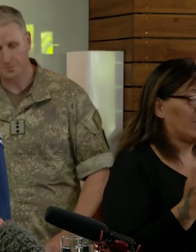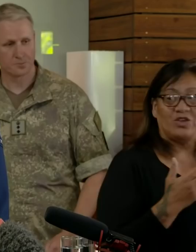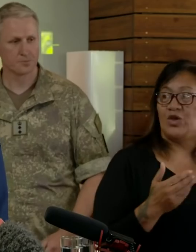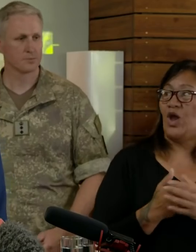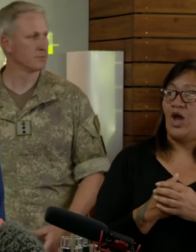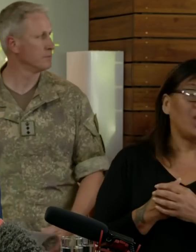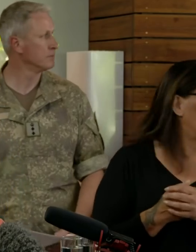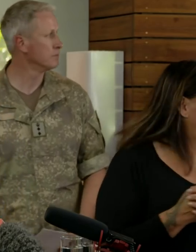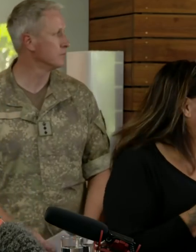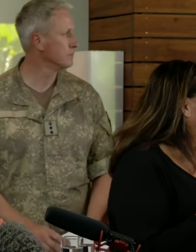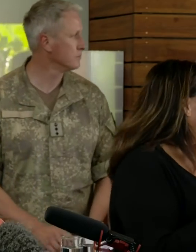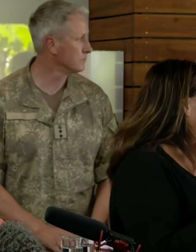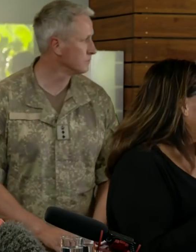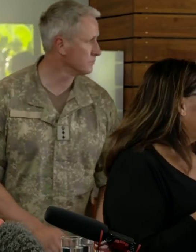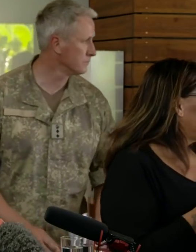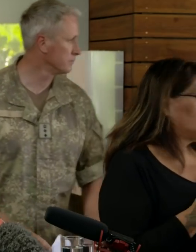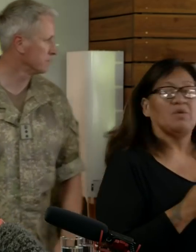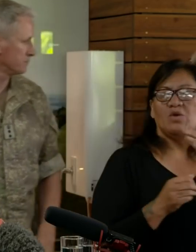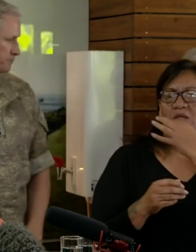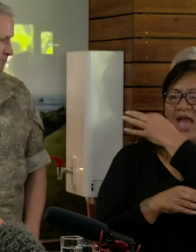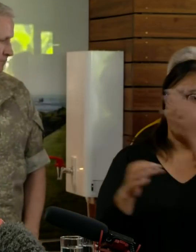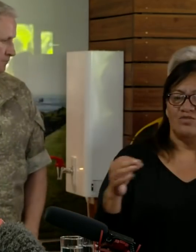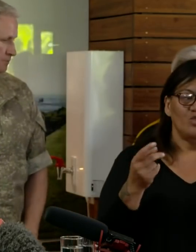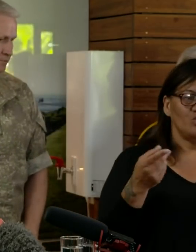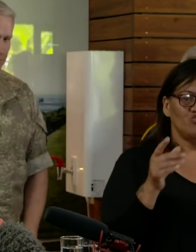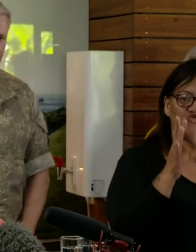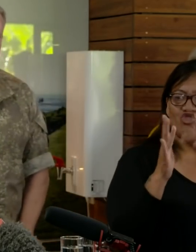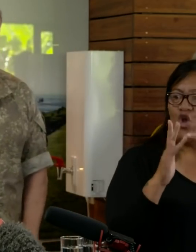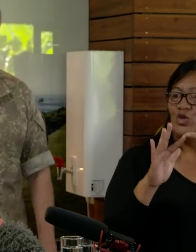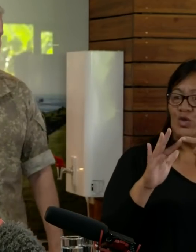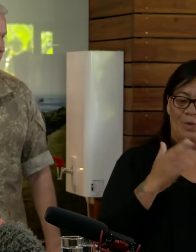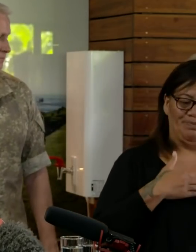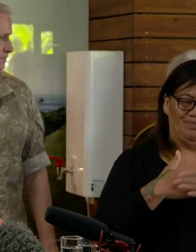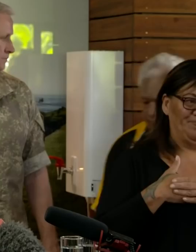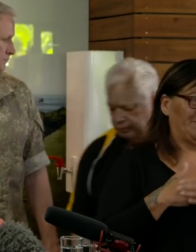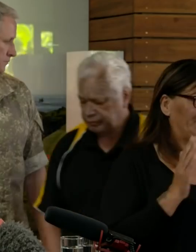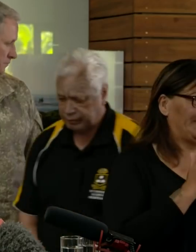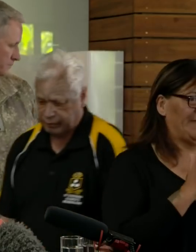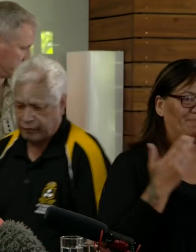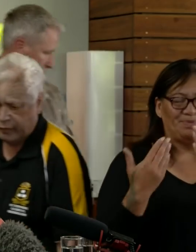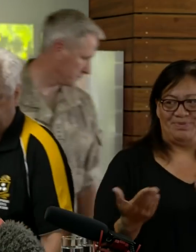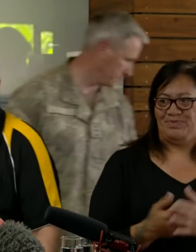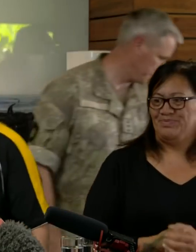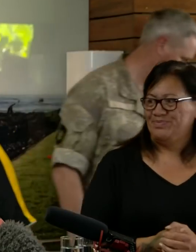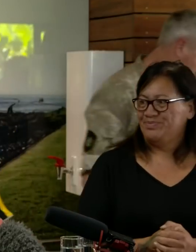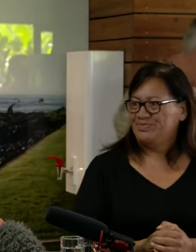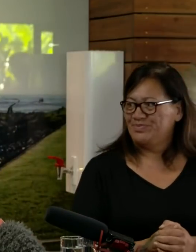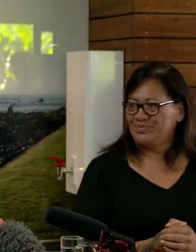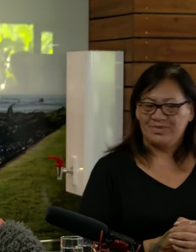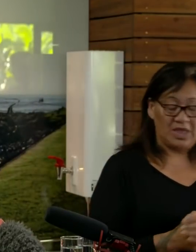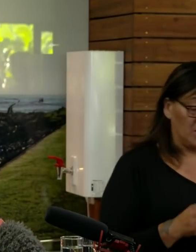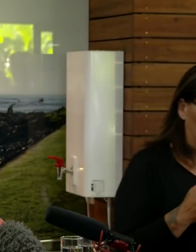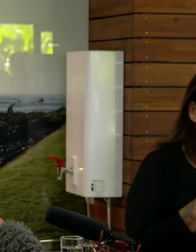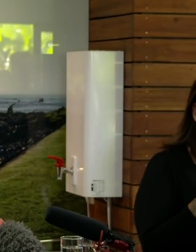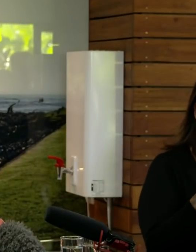with Joe, so if I invite Joe to close with a karakia. Kia tau,